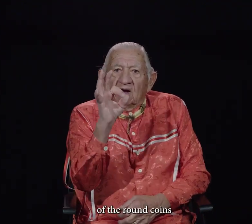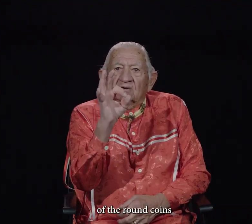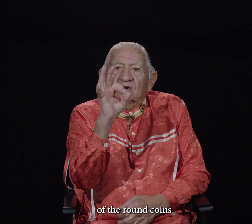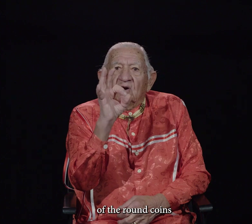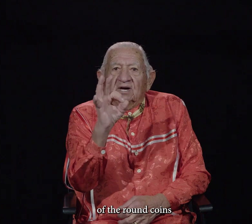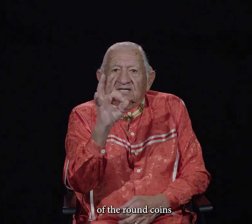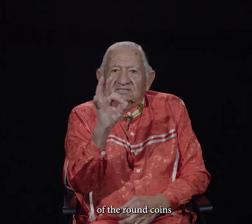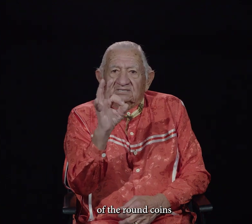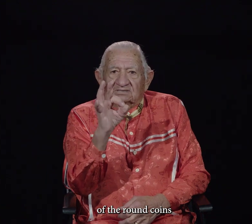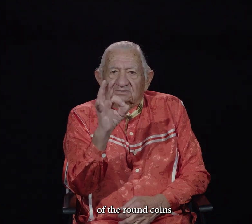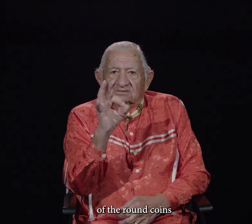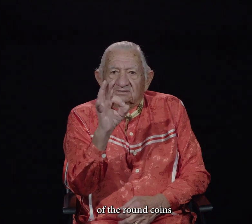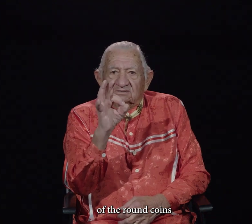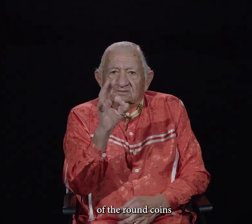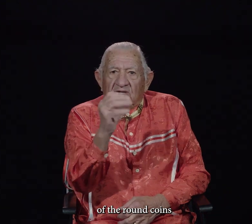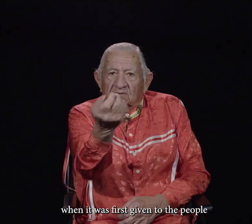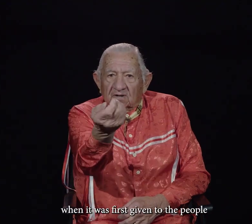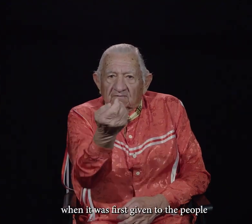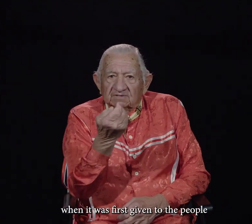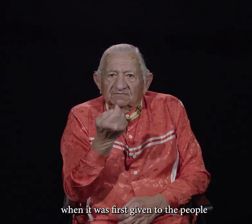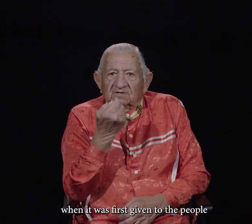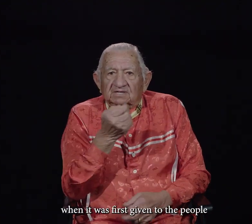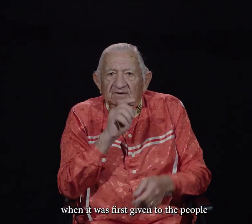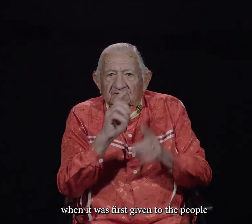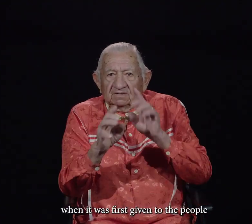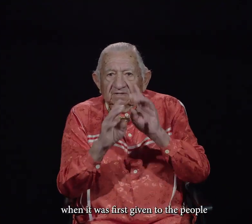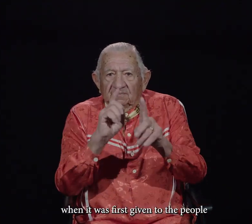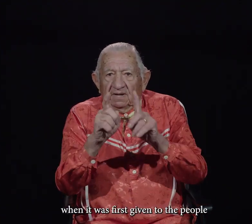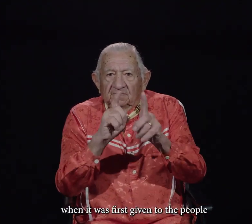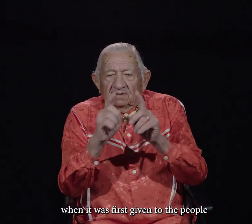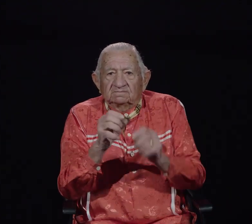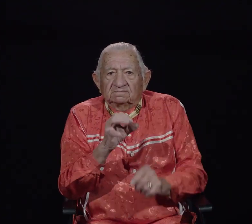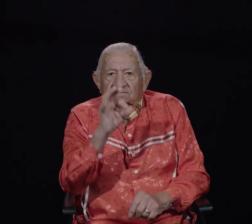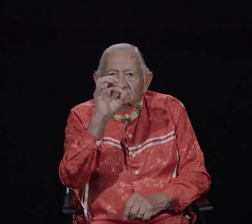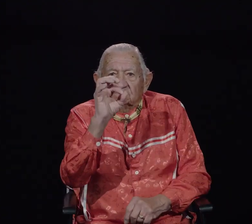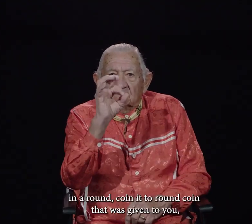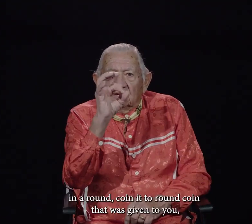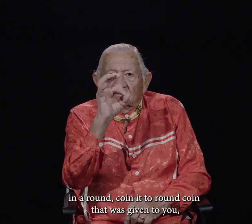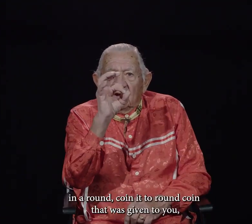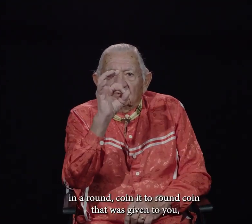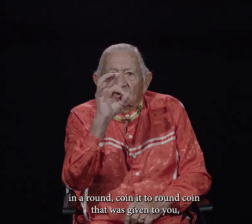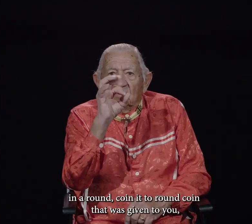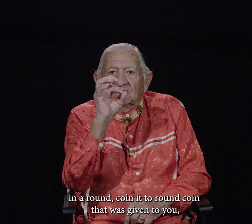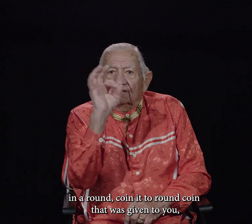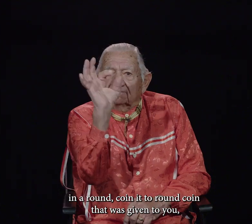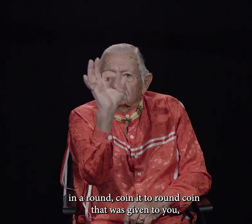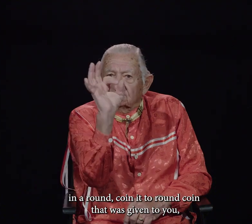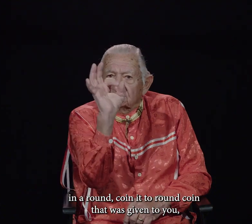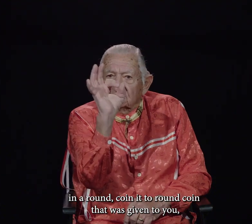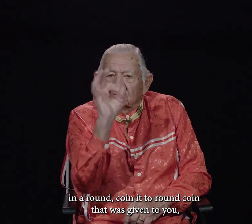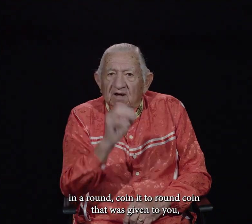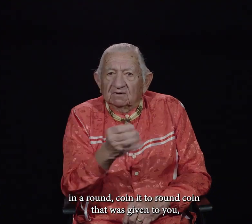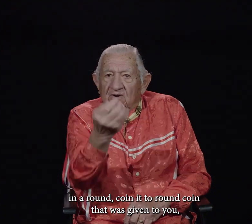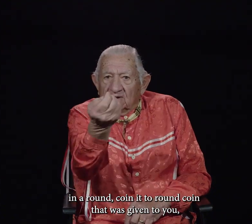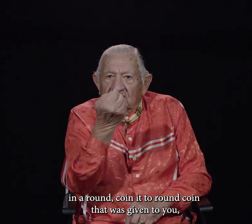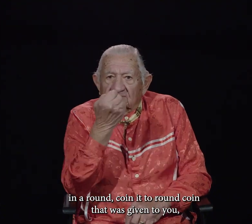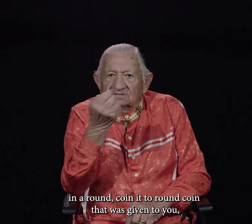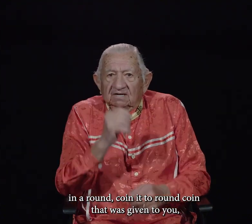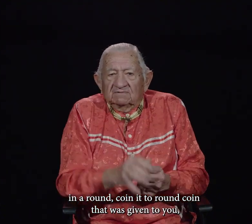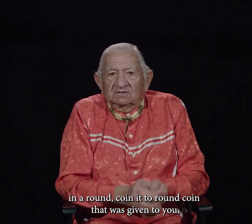round coins, when it was first given to the people in a round coin. It's a round coin that was given to